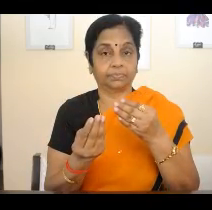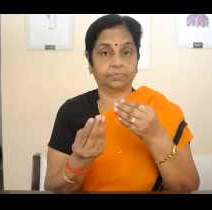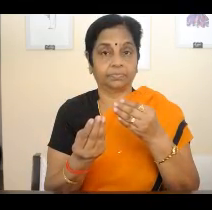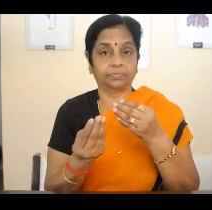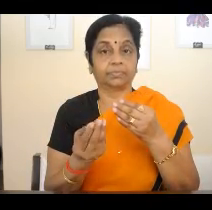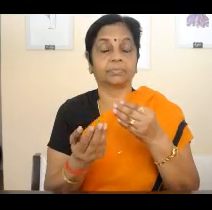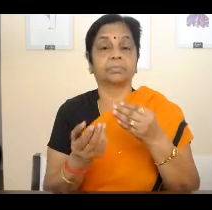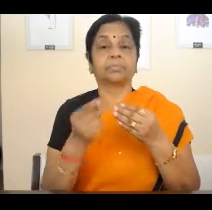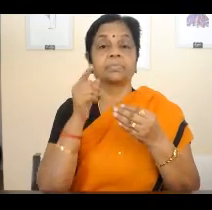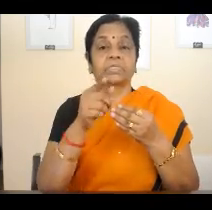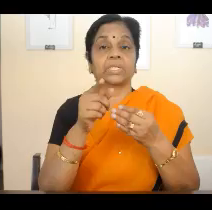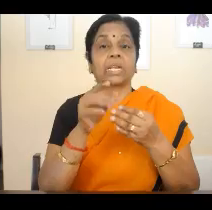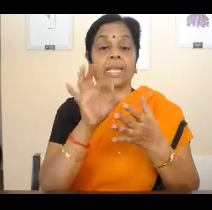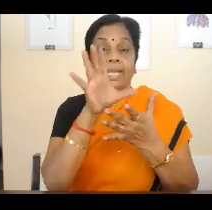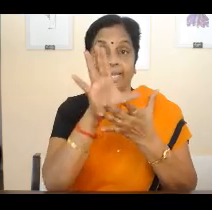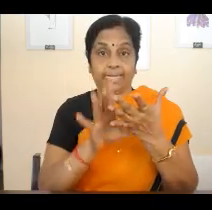has a definition